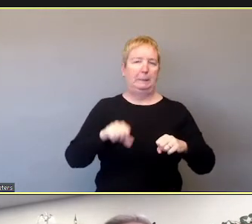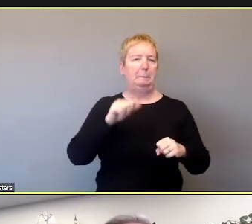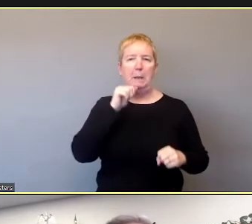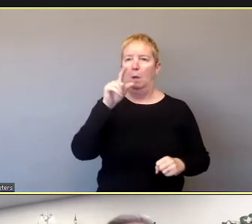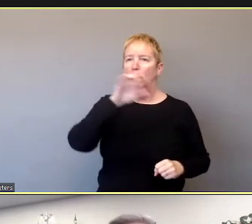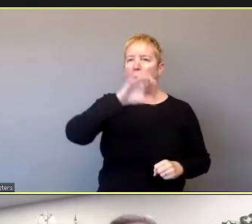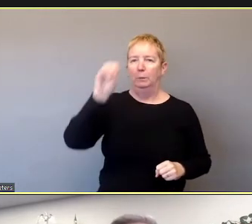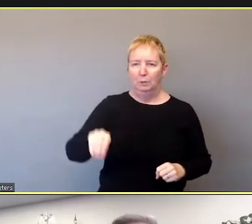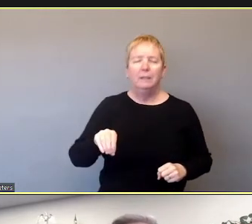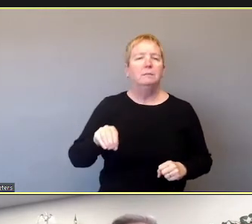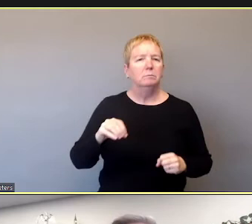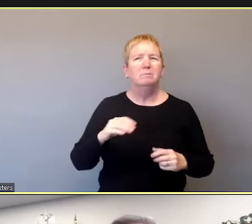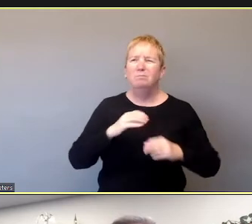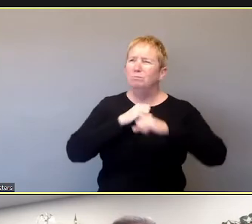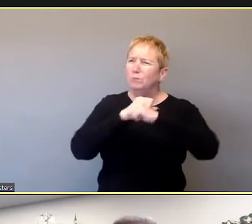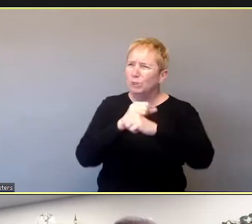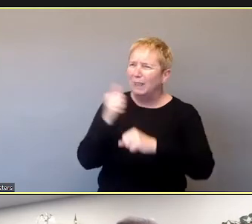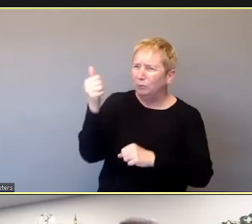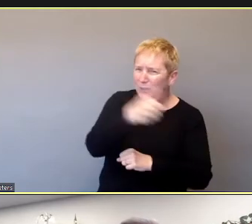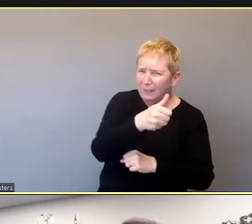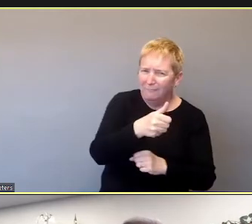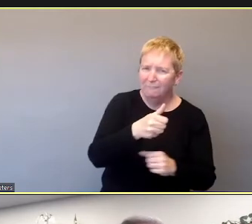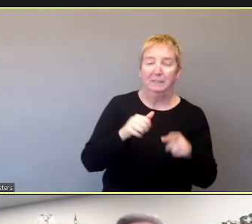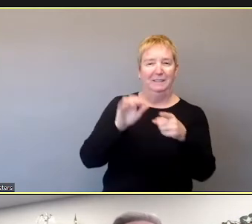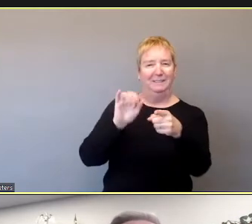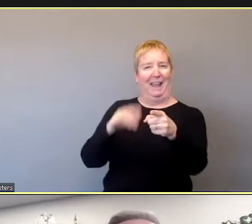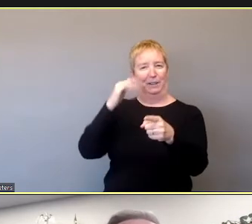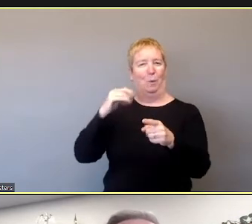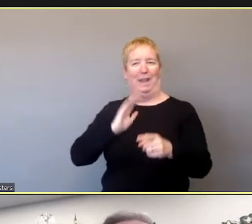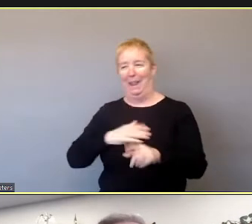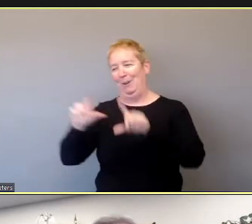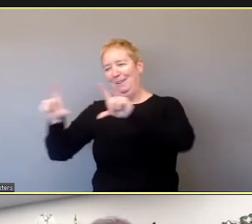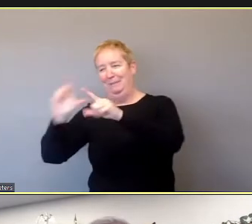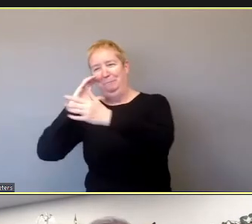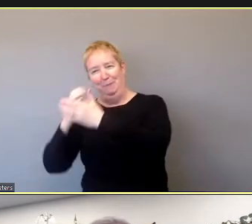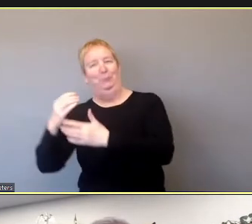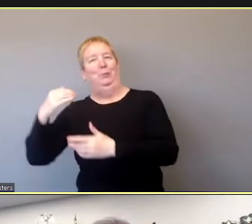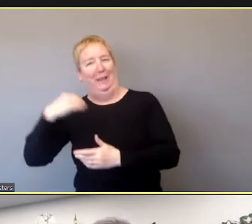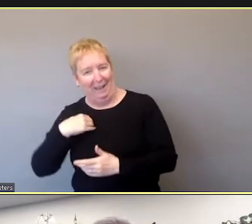mask in our little info graphic. Next slide, please, Brianna.